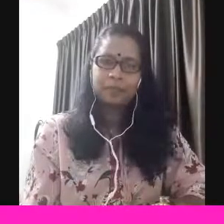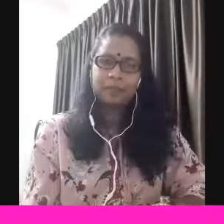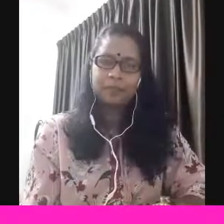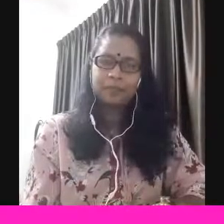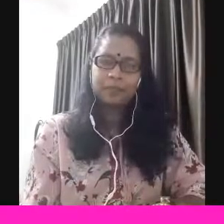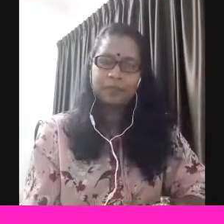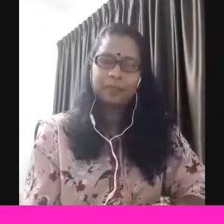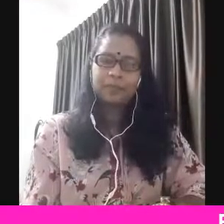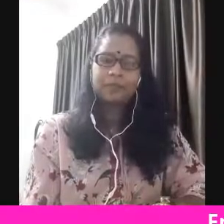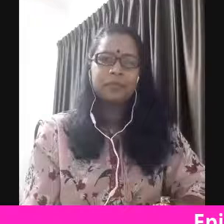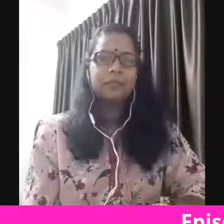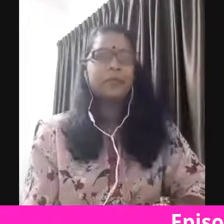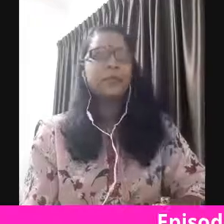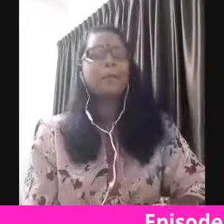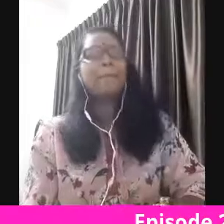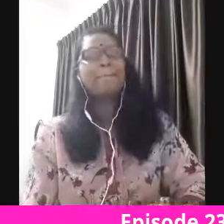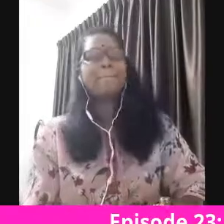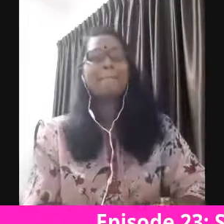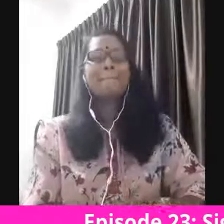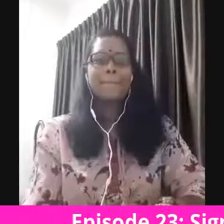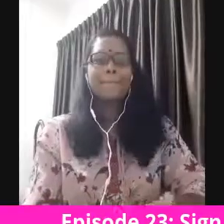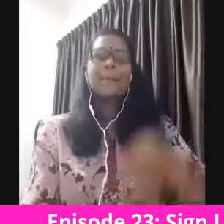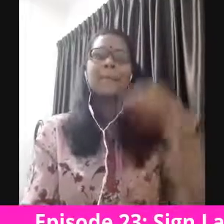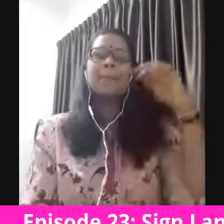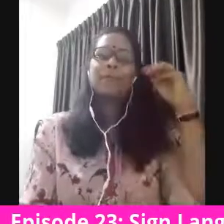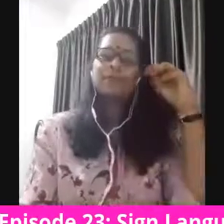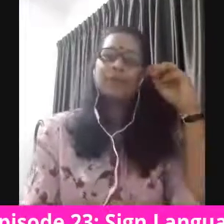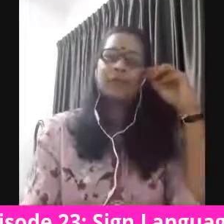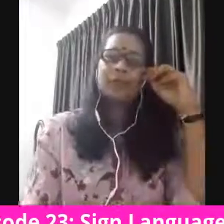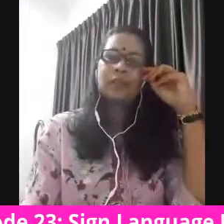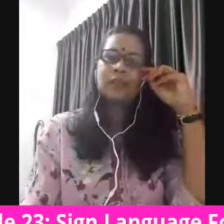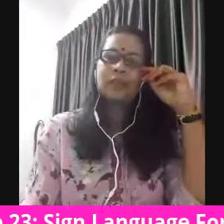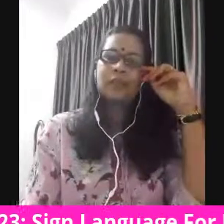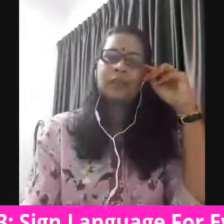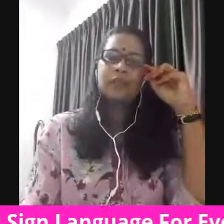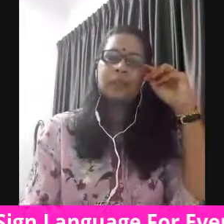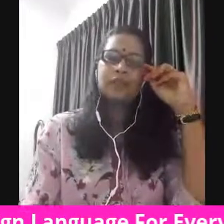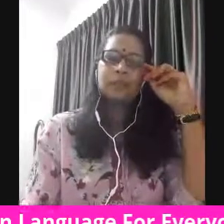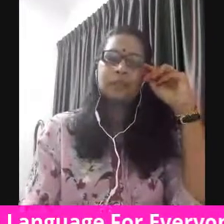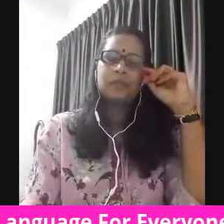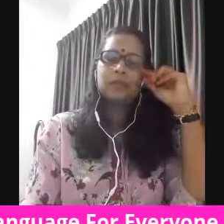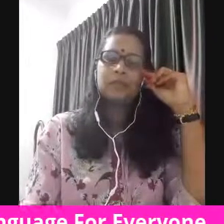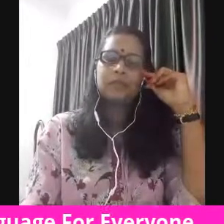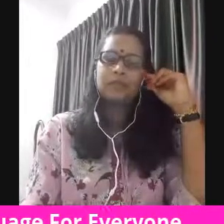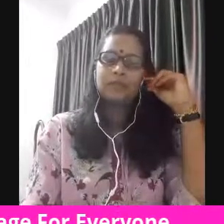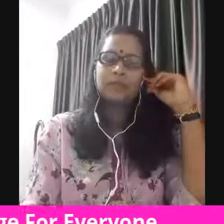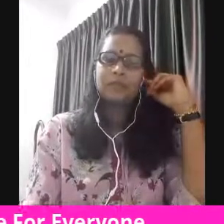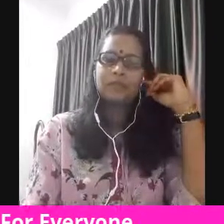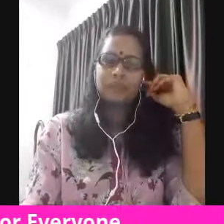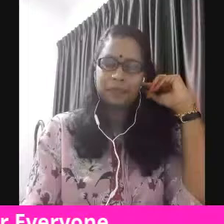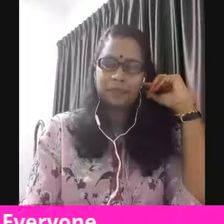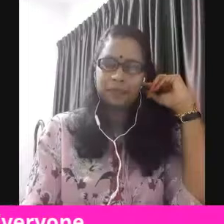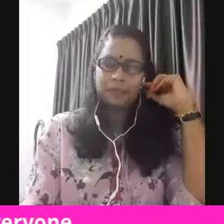all? And maybe you can elaborate on that. But I guess You it got may be touched on overlapping, that.